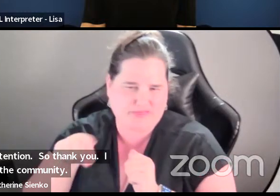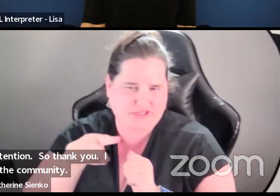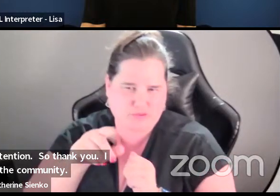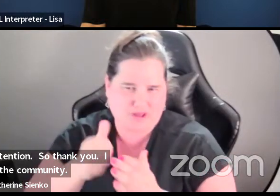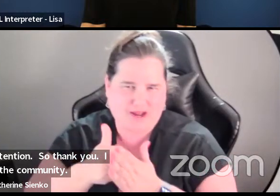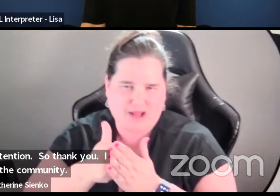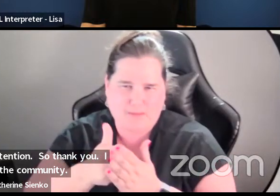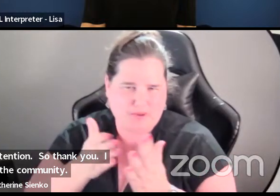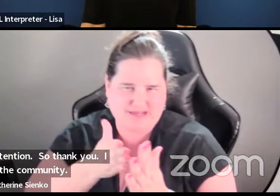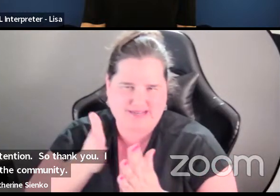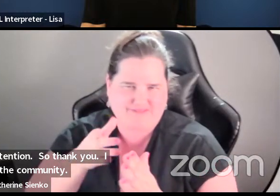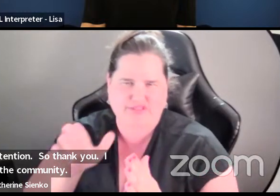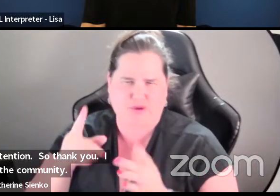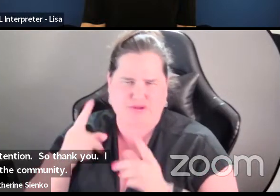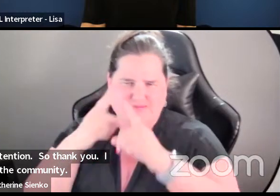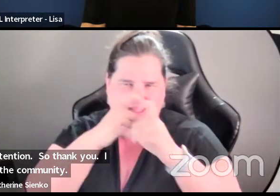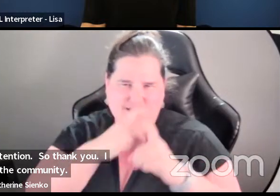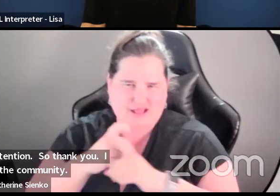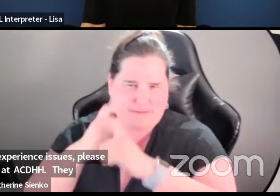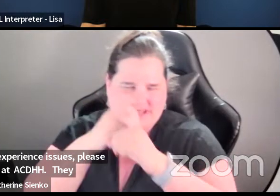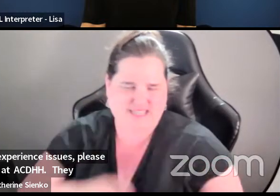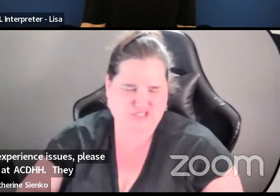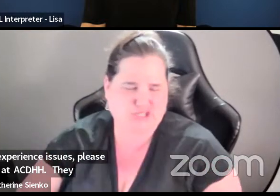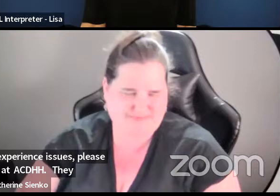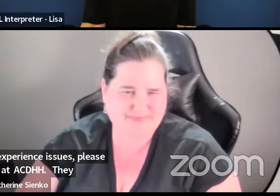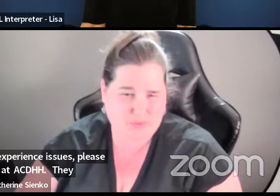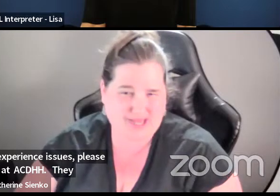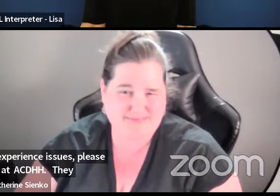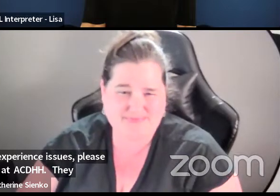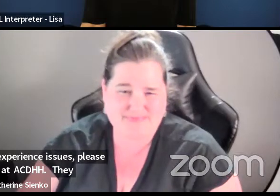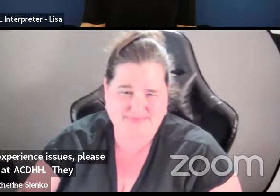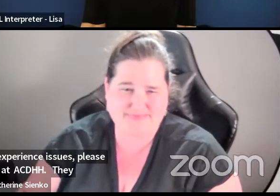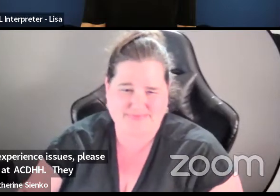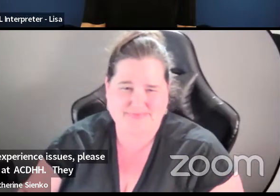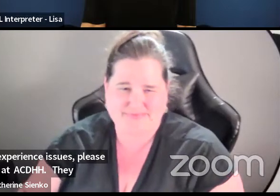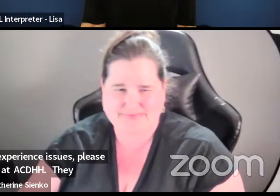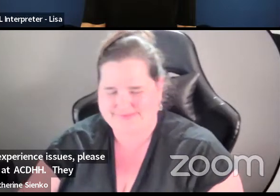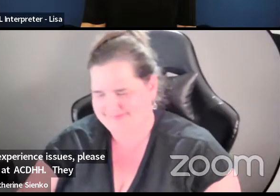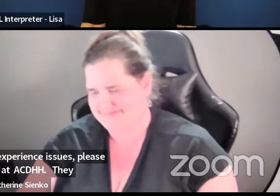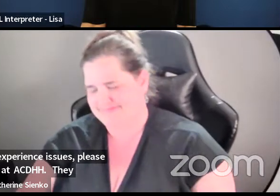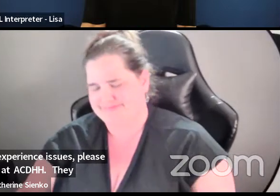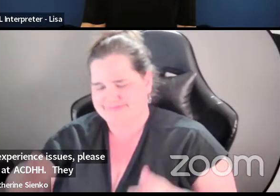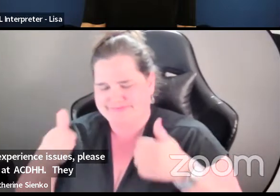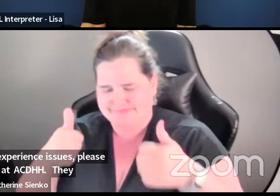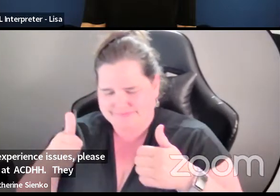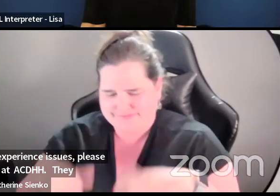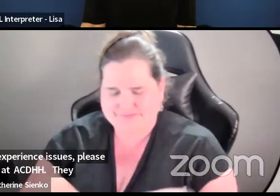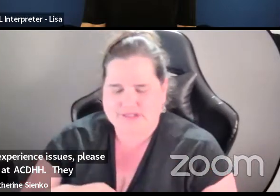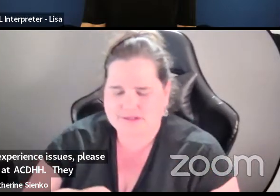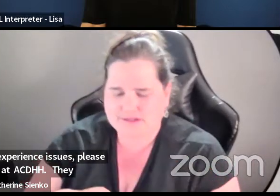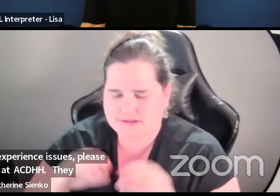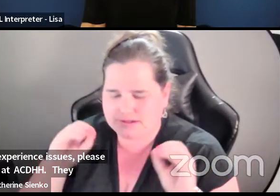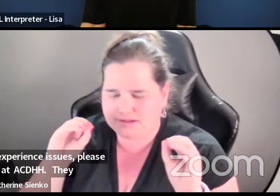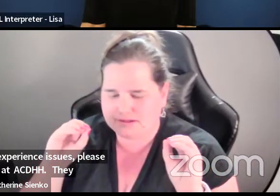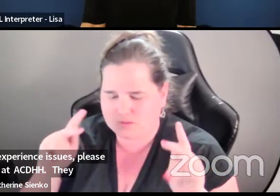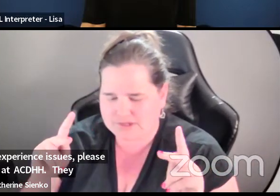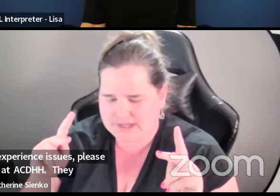ACDHH. They would be more than happy to work with you and help you navigate those complexities.